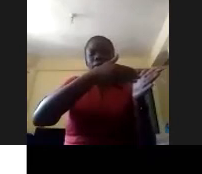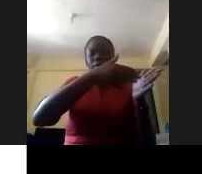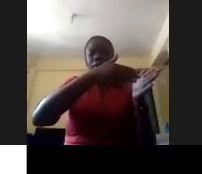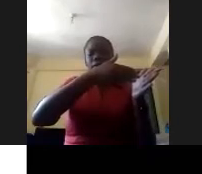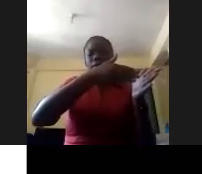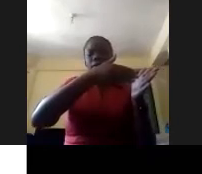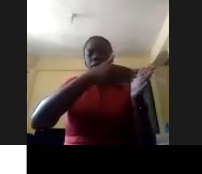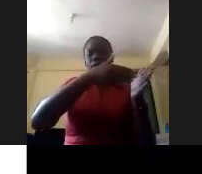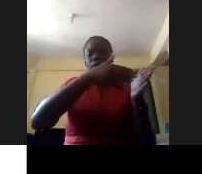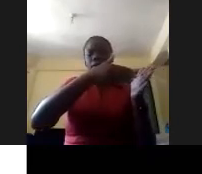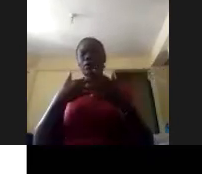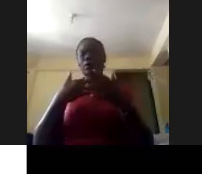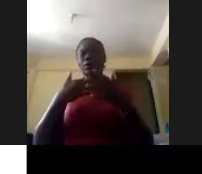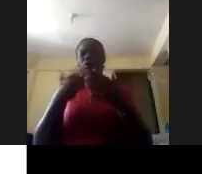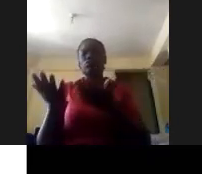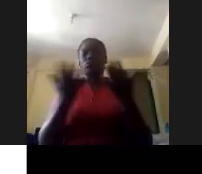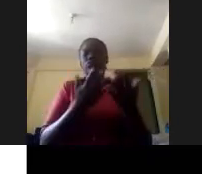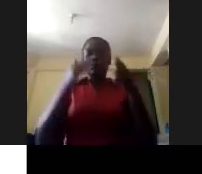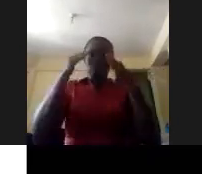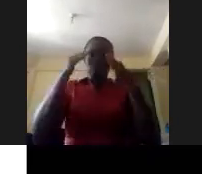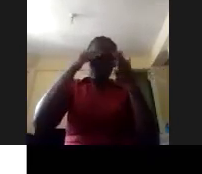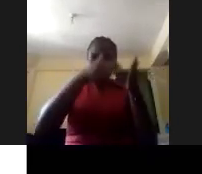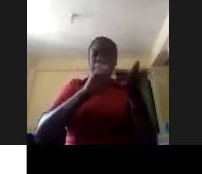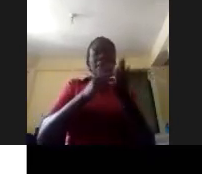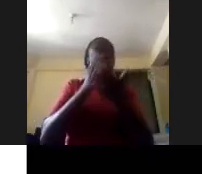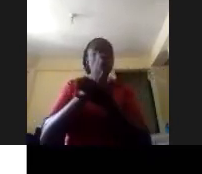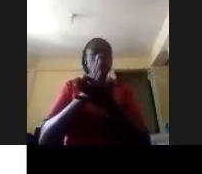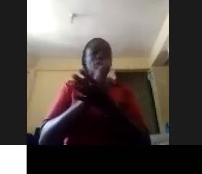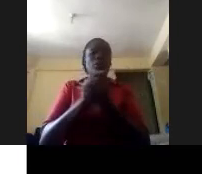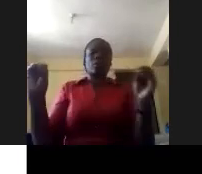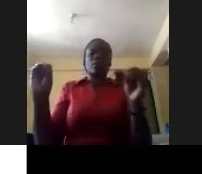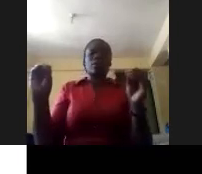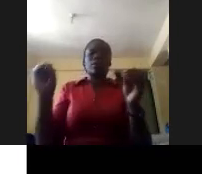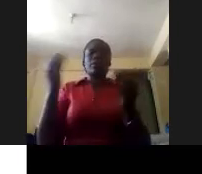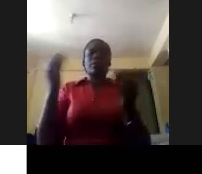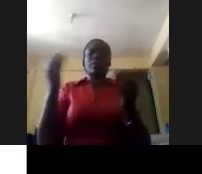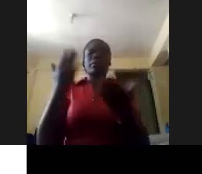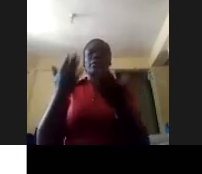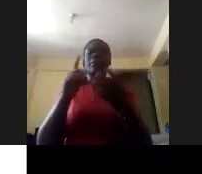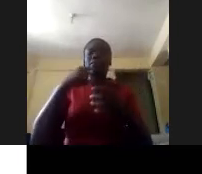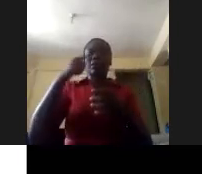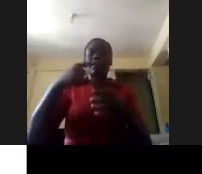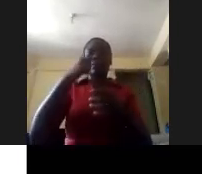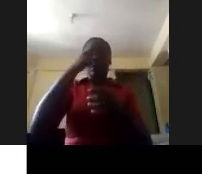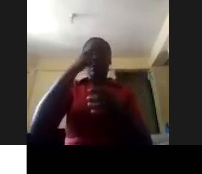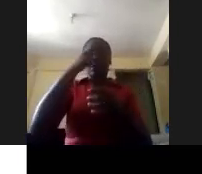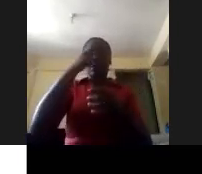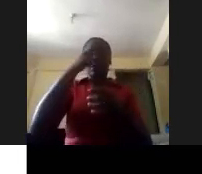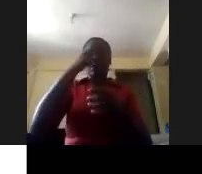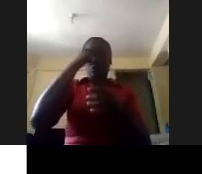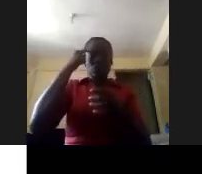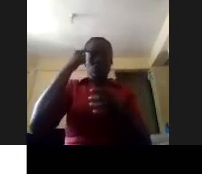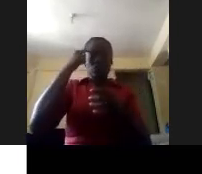draw attention to themselves. And that is so not true at all, I would say, because they are already in the sense of helplessness